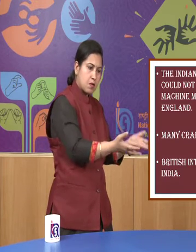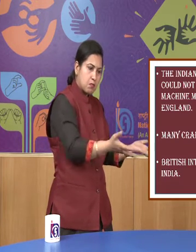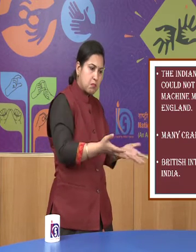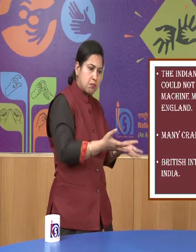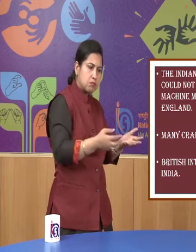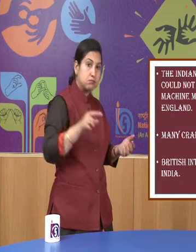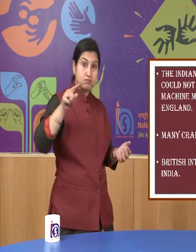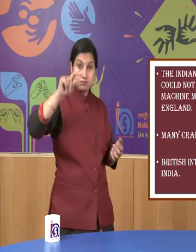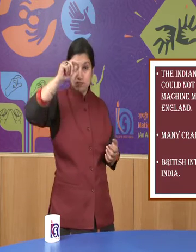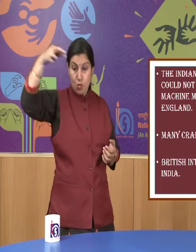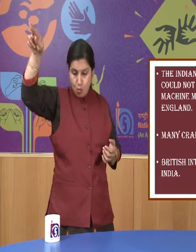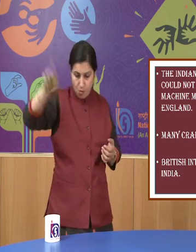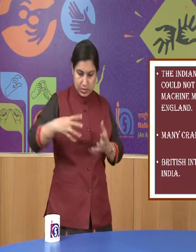England.